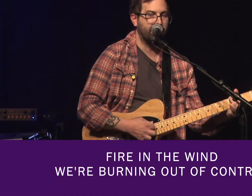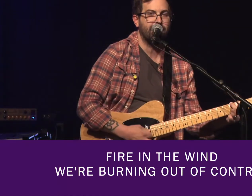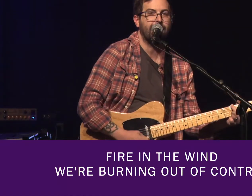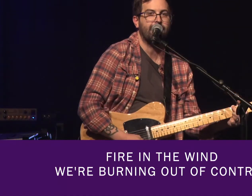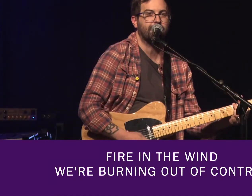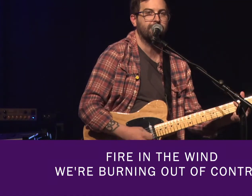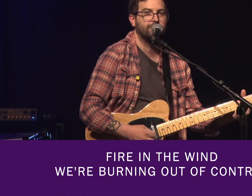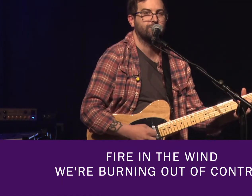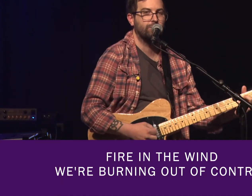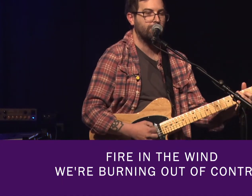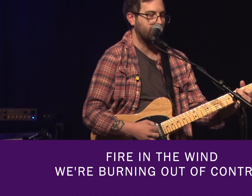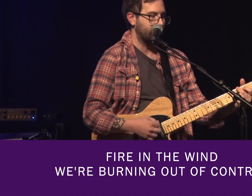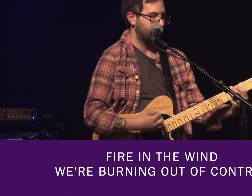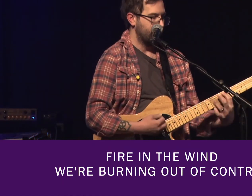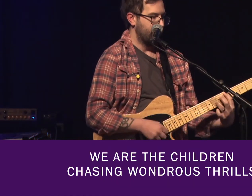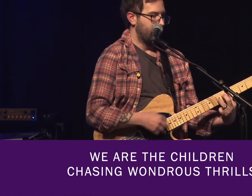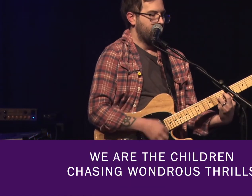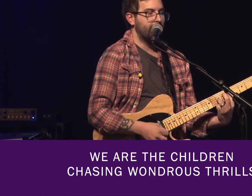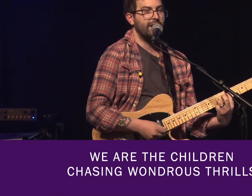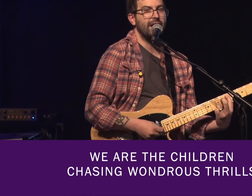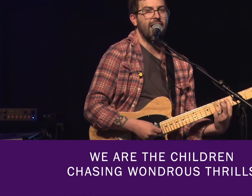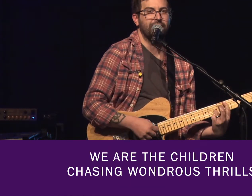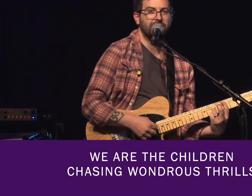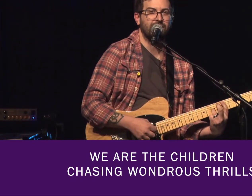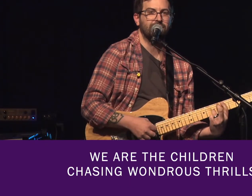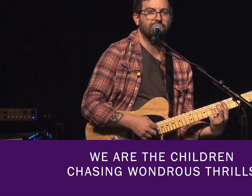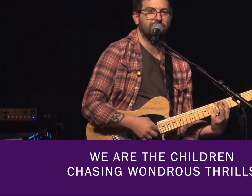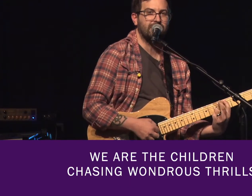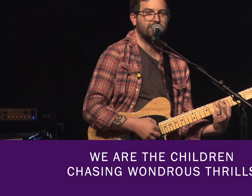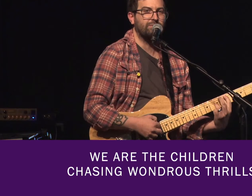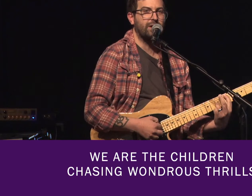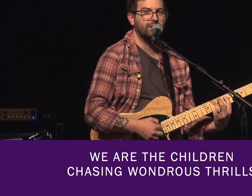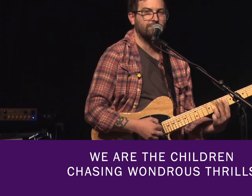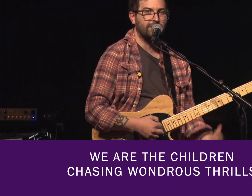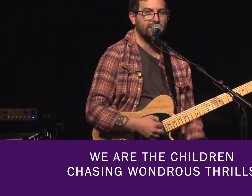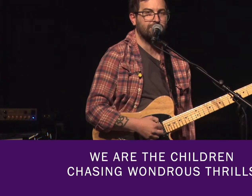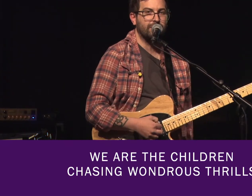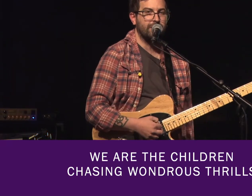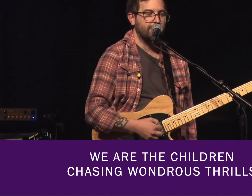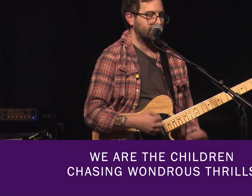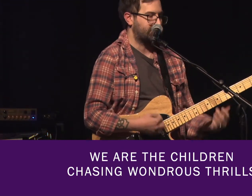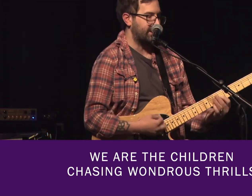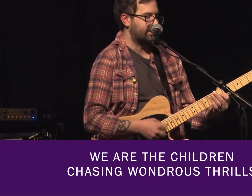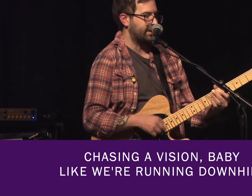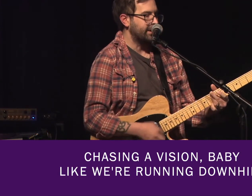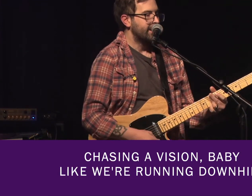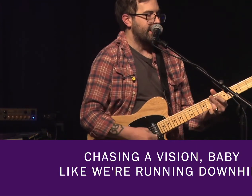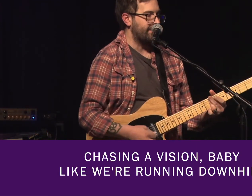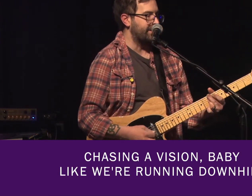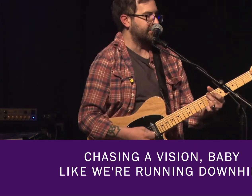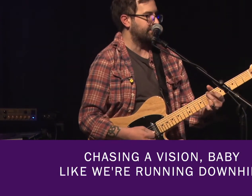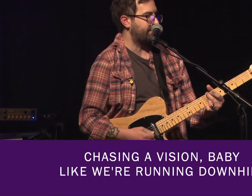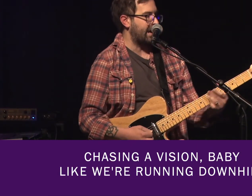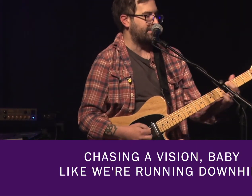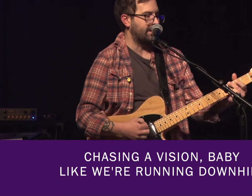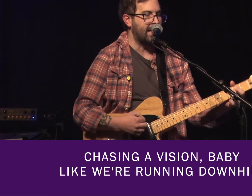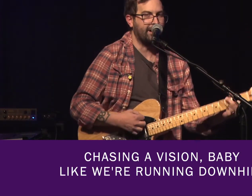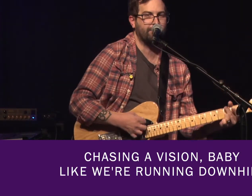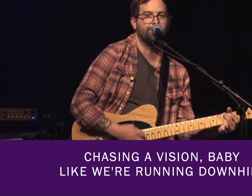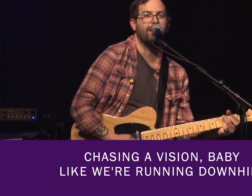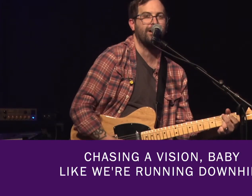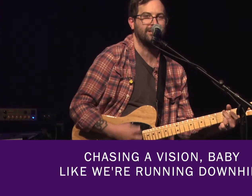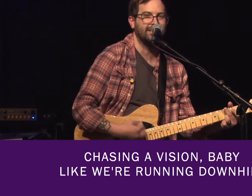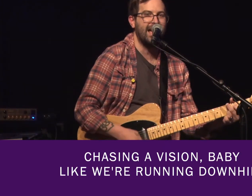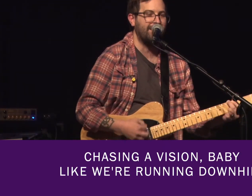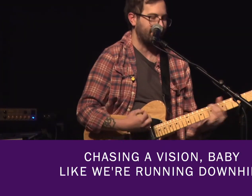we're burning out of control. We are the children chasing wondrous thrills, chasing a vision, baby, like